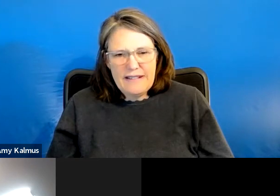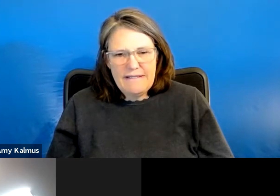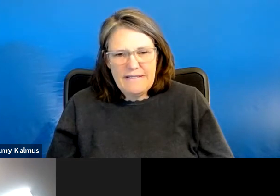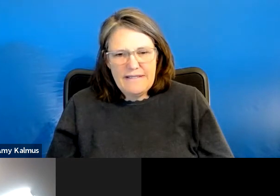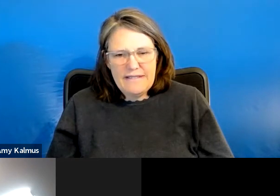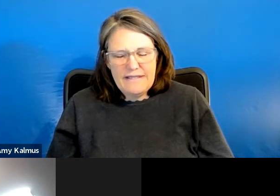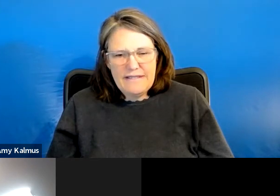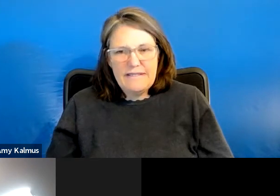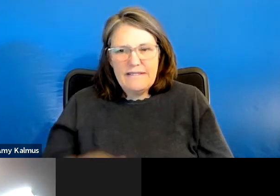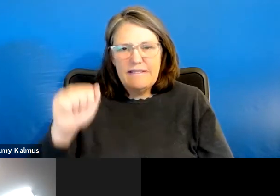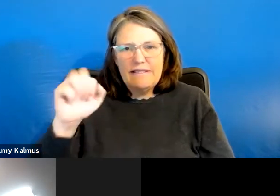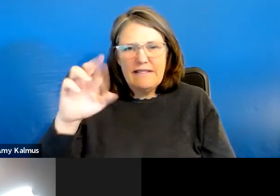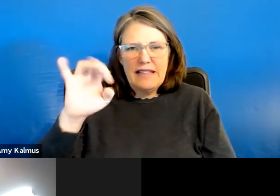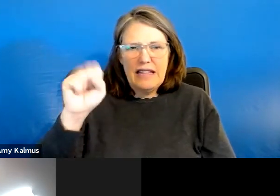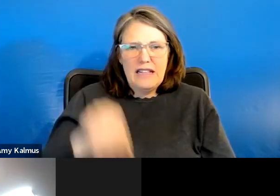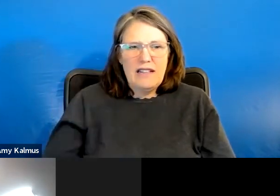Arius.